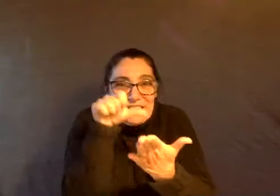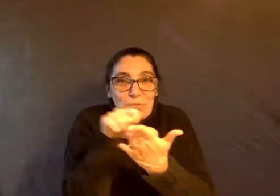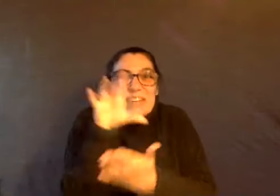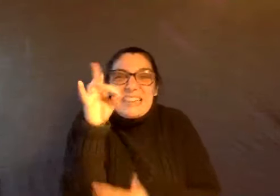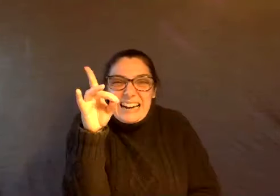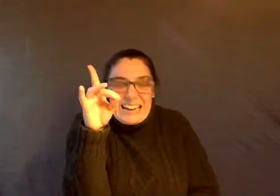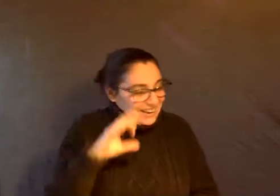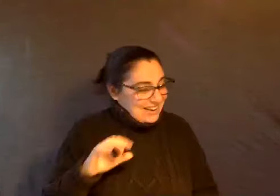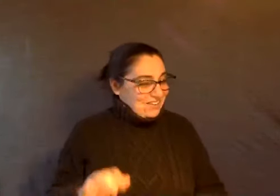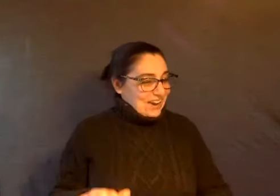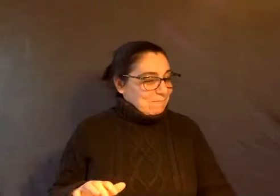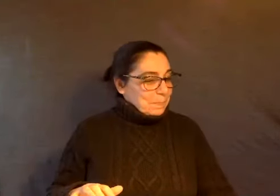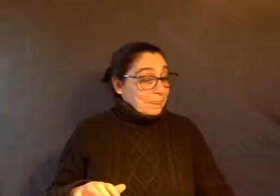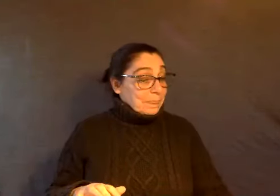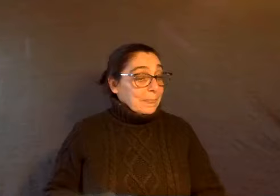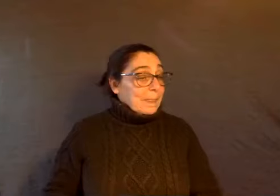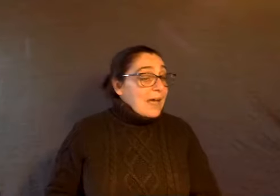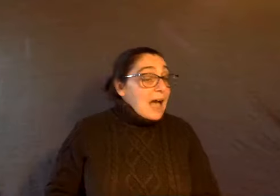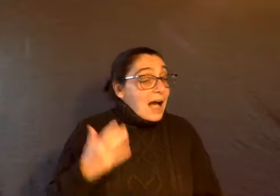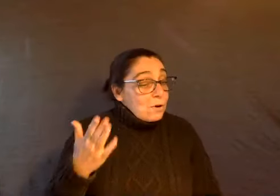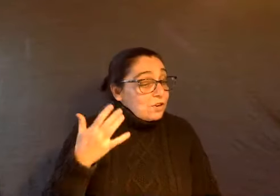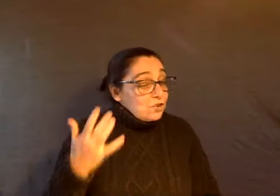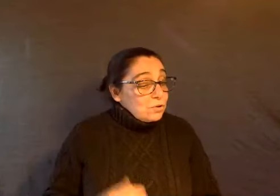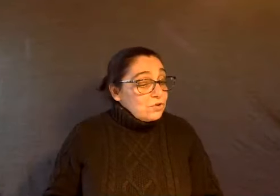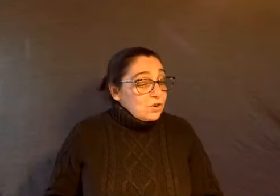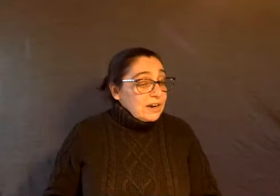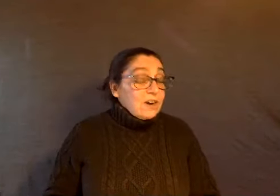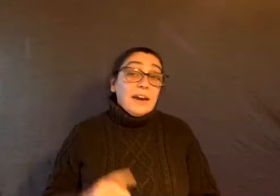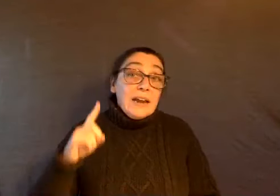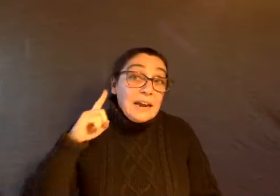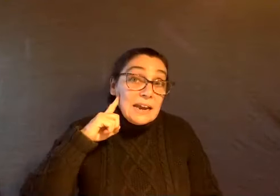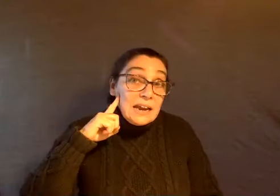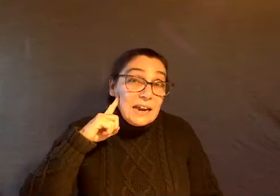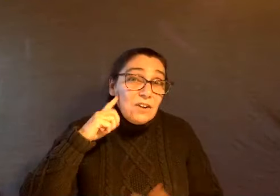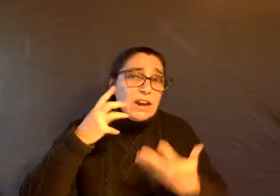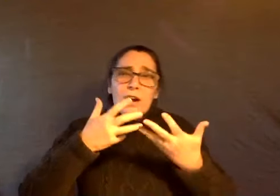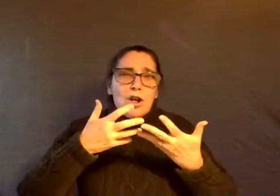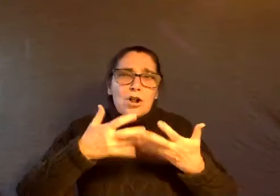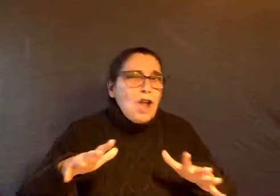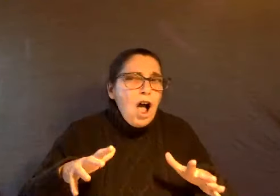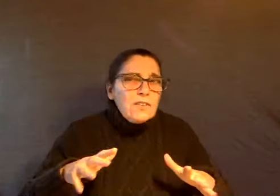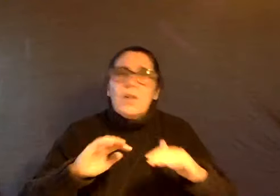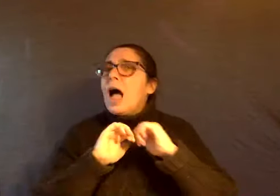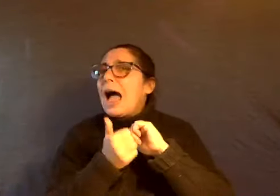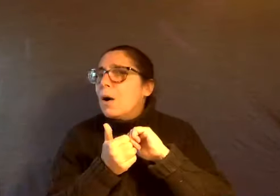Page was stuck. Okay. How did you lose your hearing? Hearing loss? How?